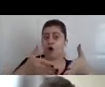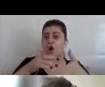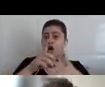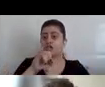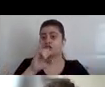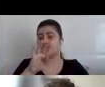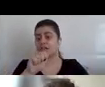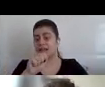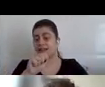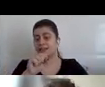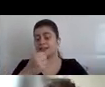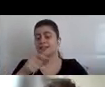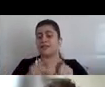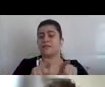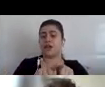canteens